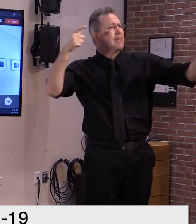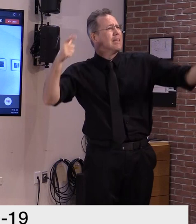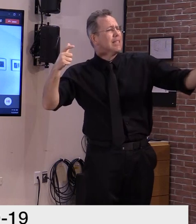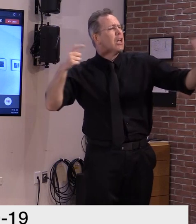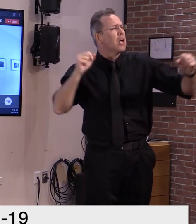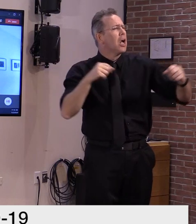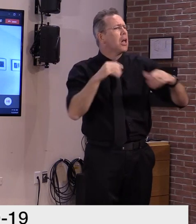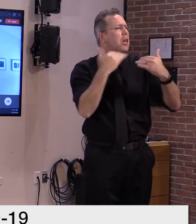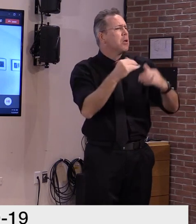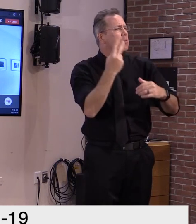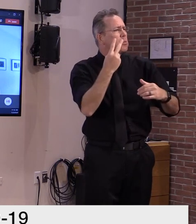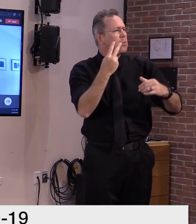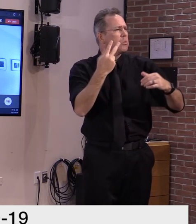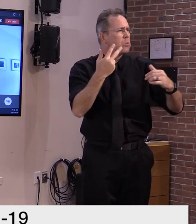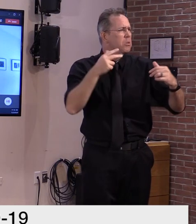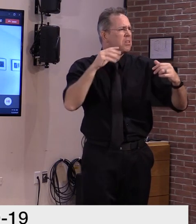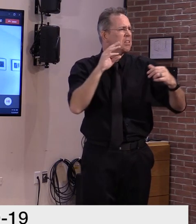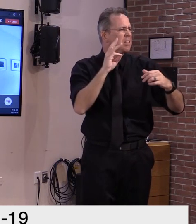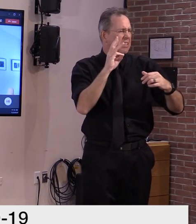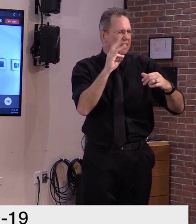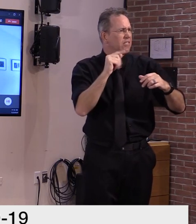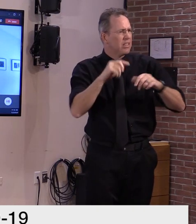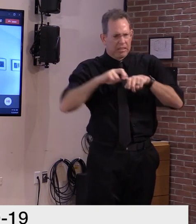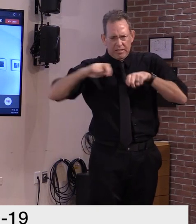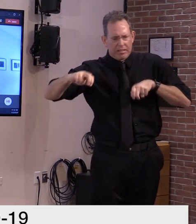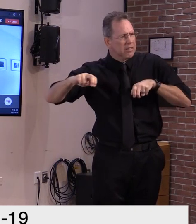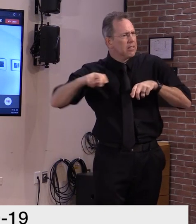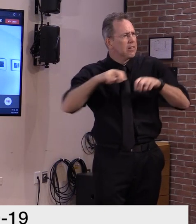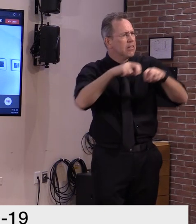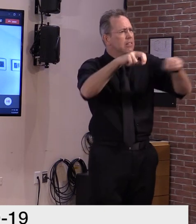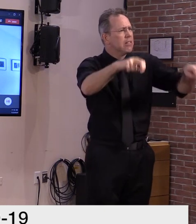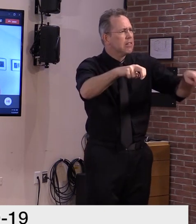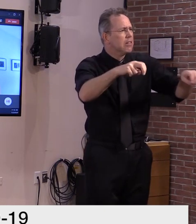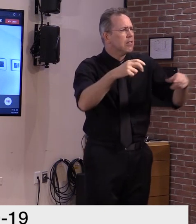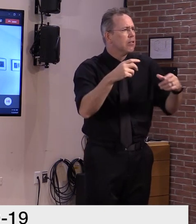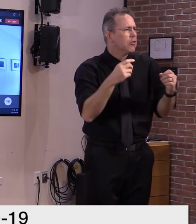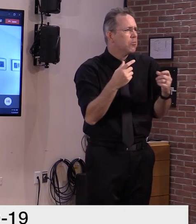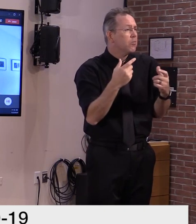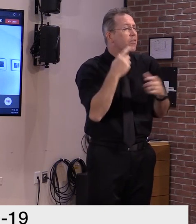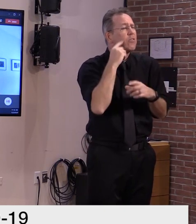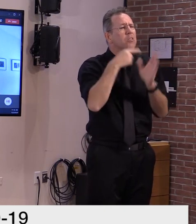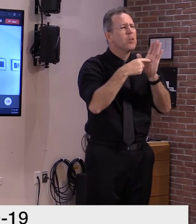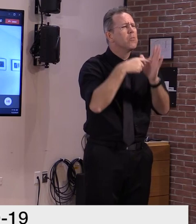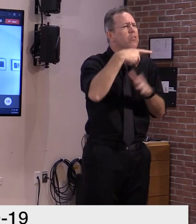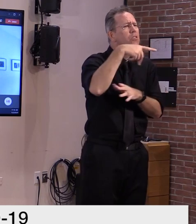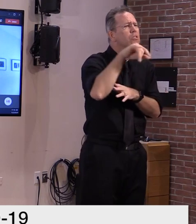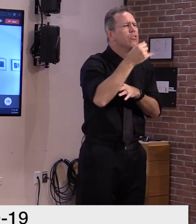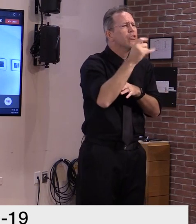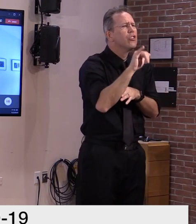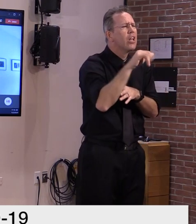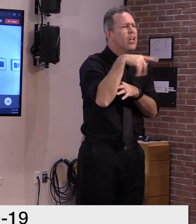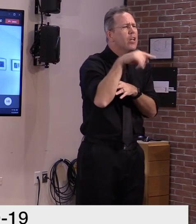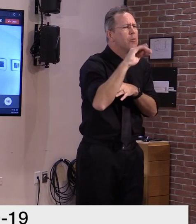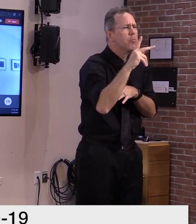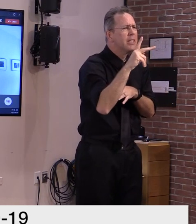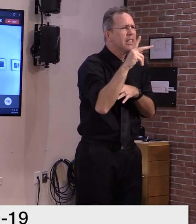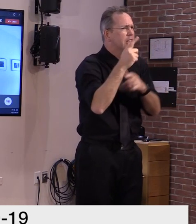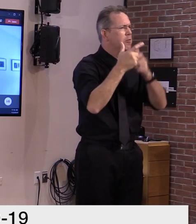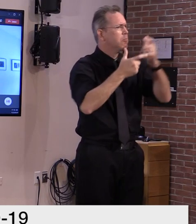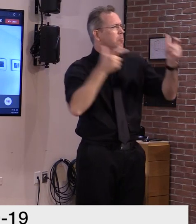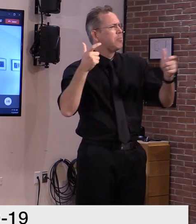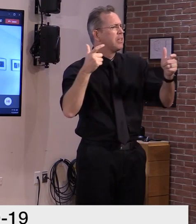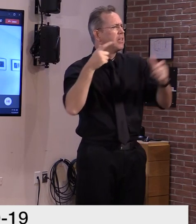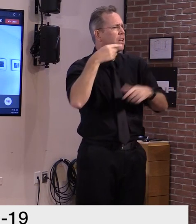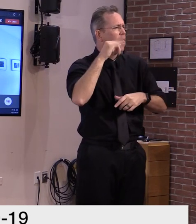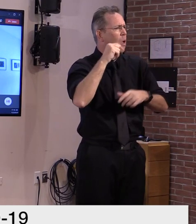good example of this would be the famous Jay Peak tram. That tram could hold multiple parties in there, and those parties could be 6 feet